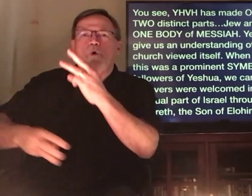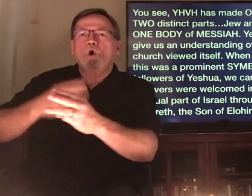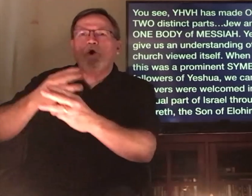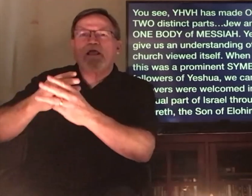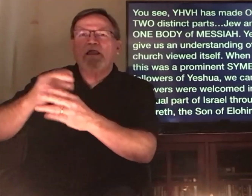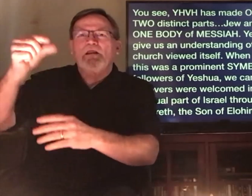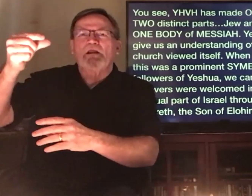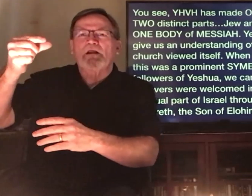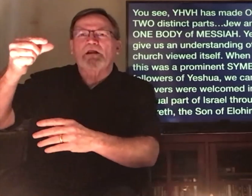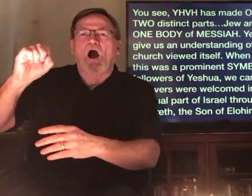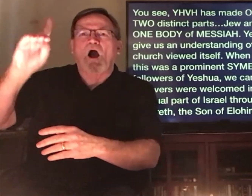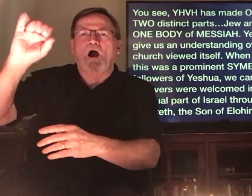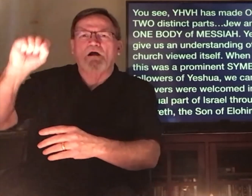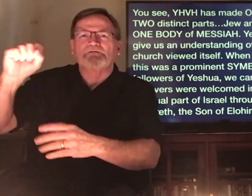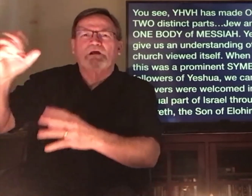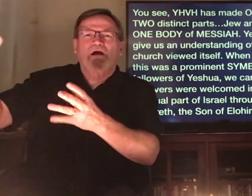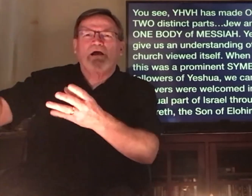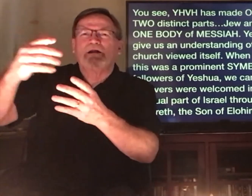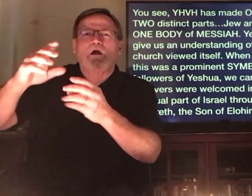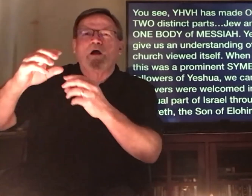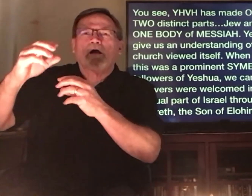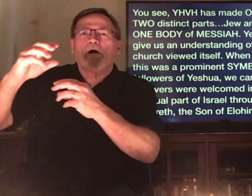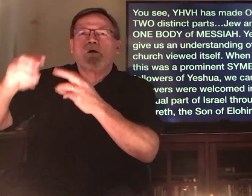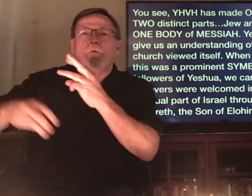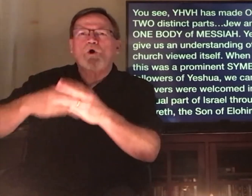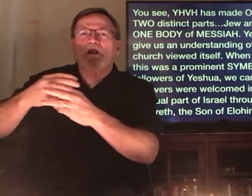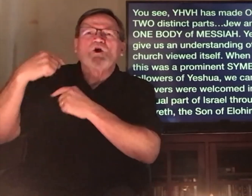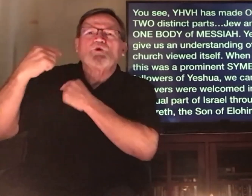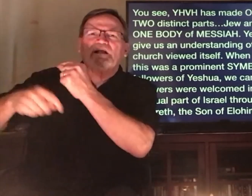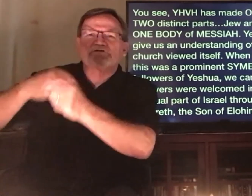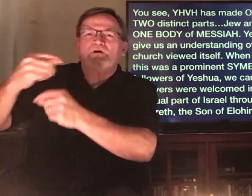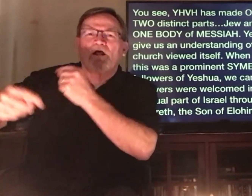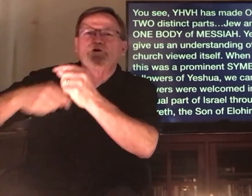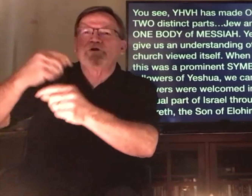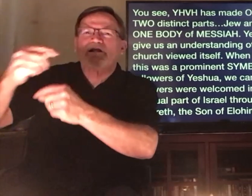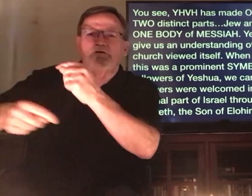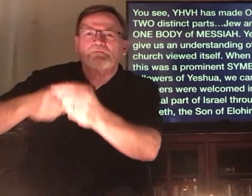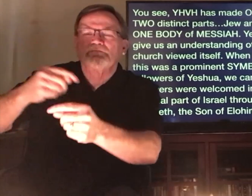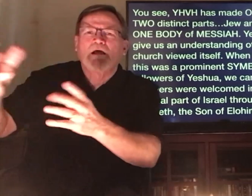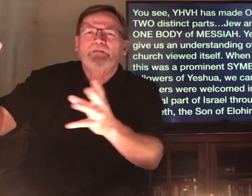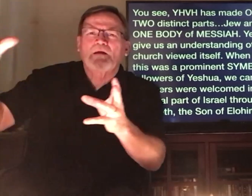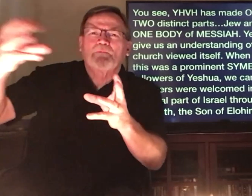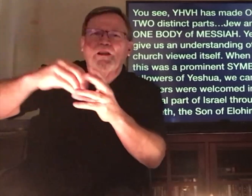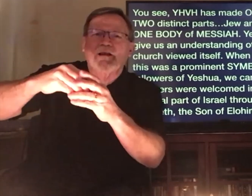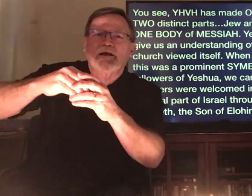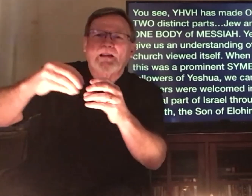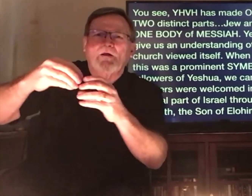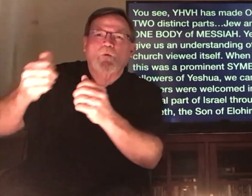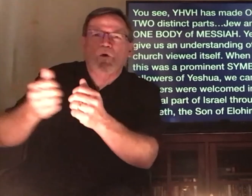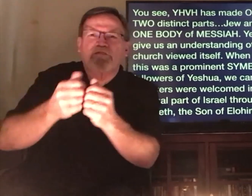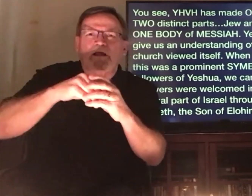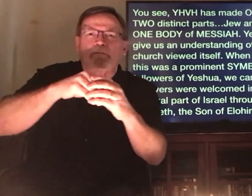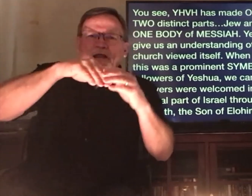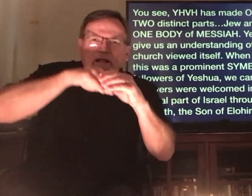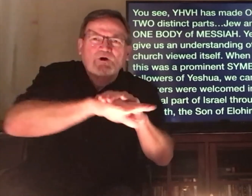church will grow and around the world. Revival happened, signs and wonders will happen